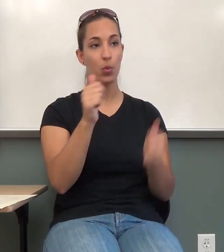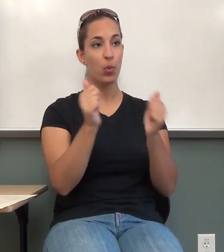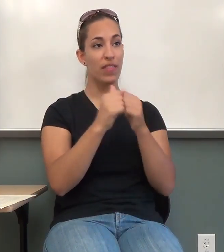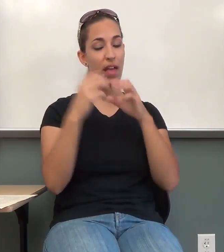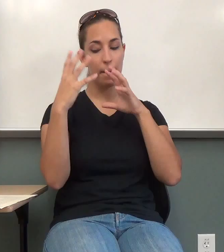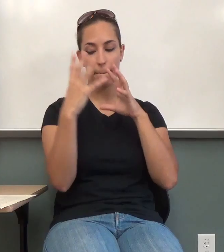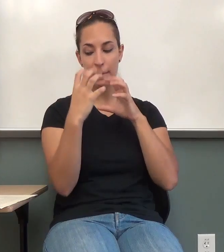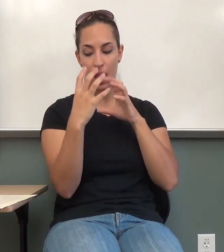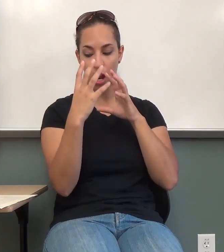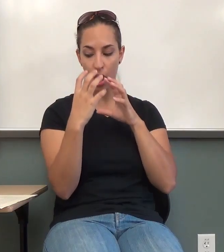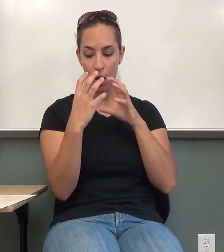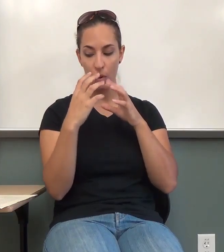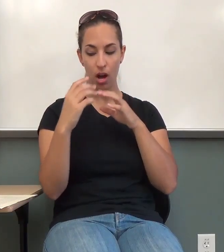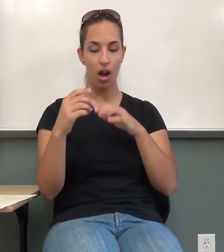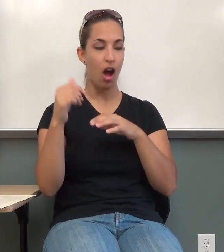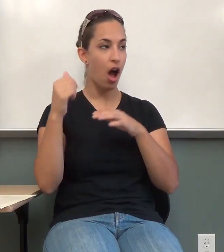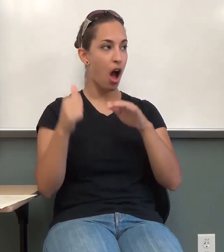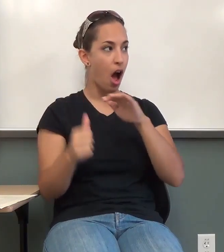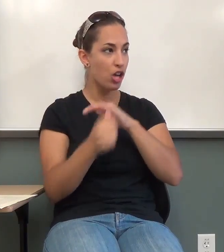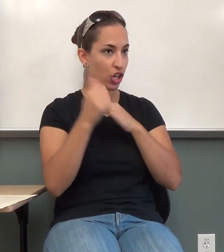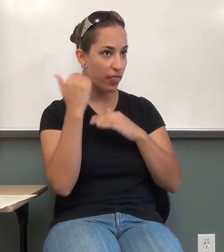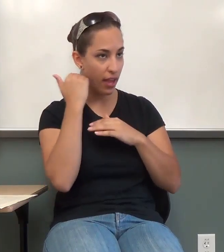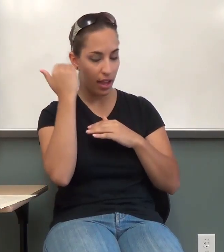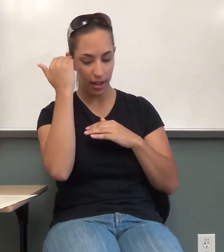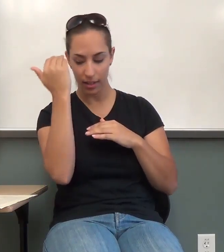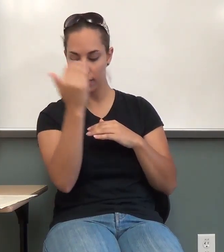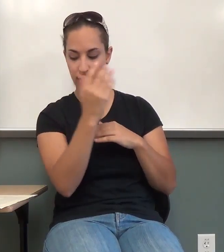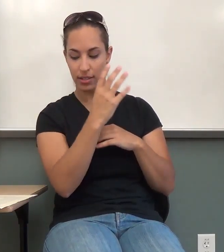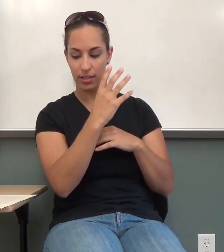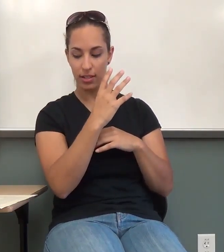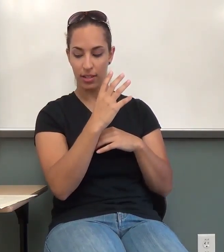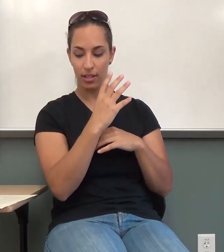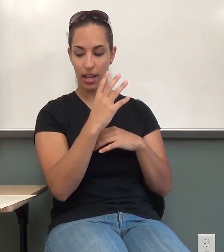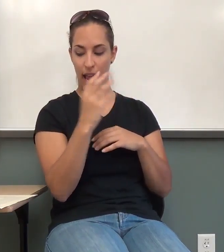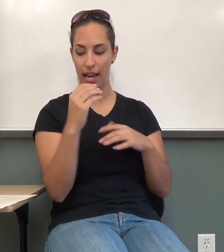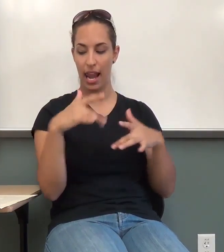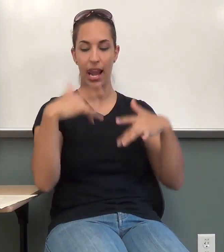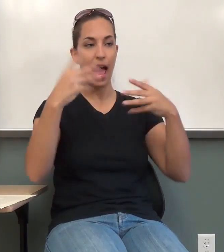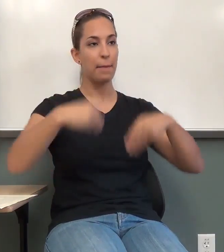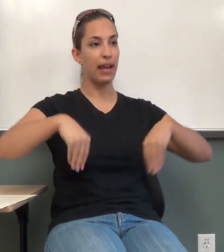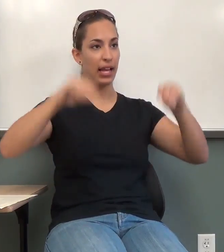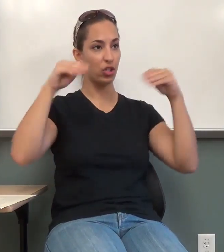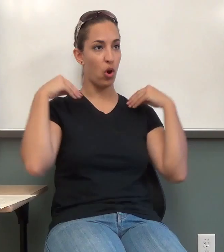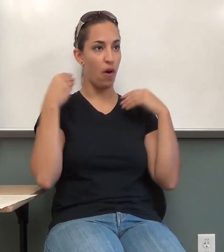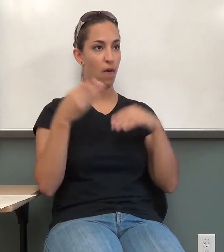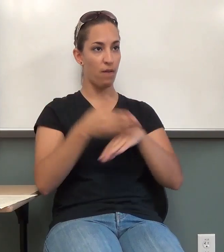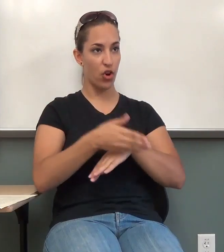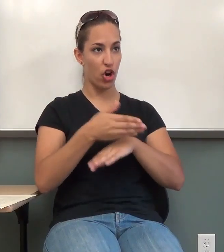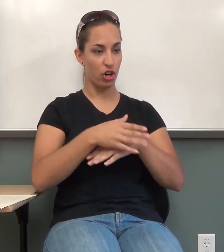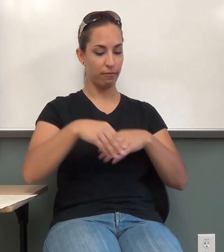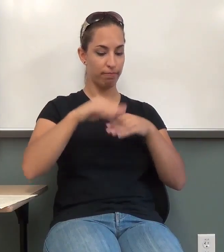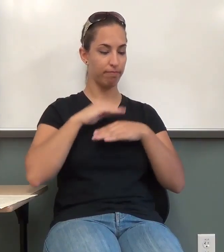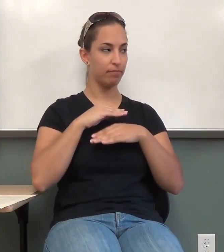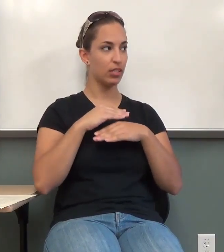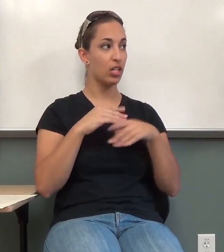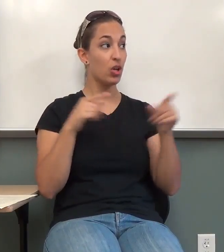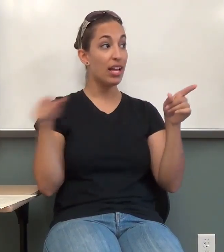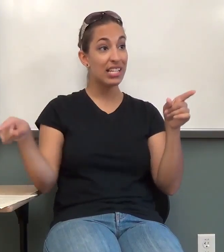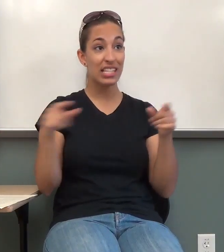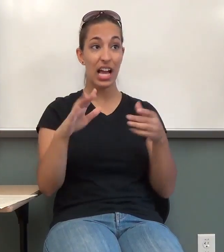is that a complete sentence, Uriel? No. It is not, you're correct, because it's missing something. What is it missing? There's a